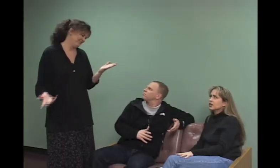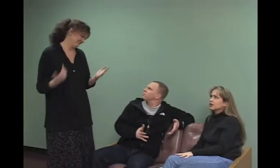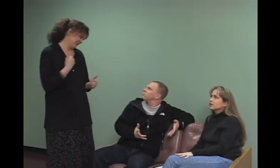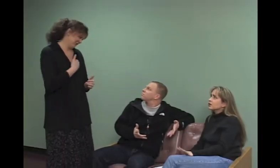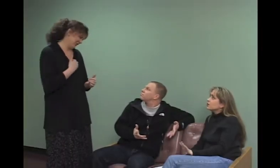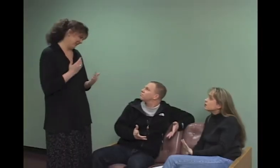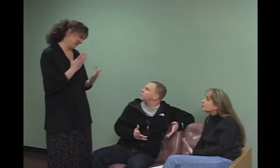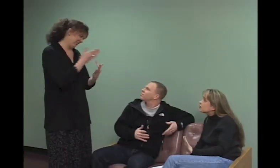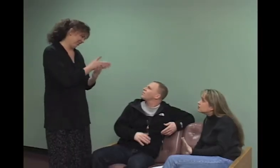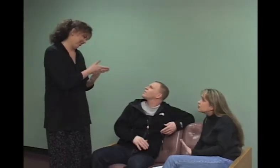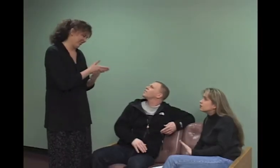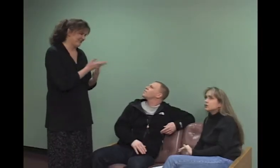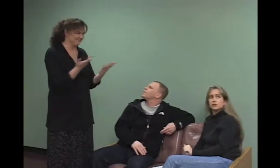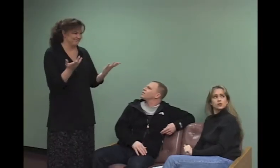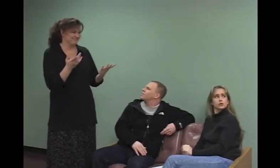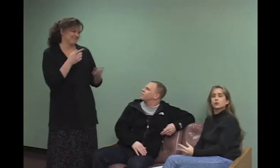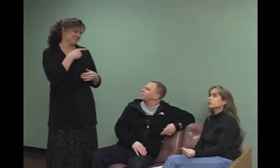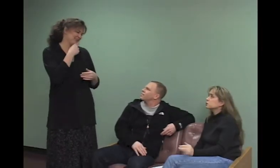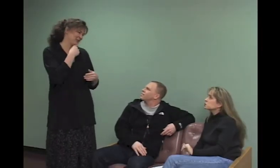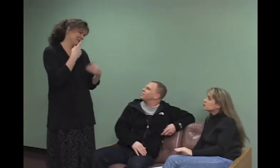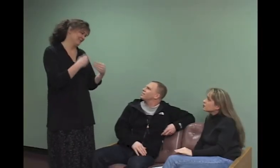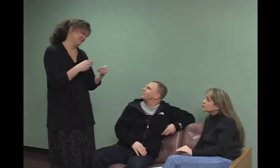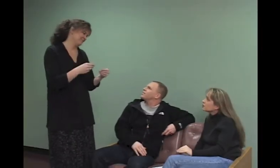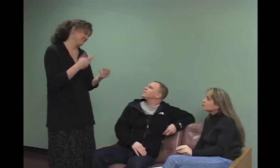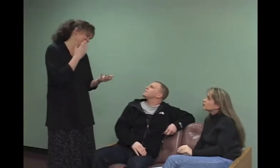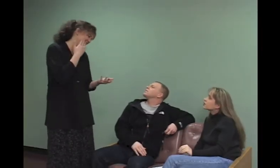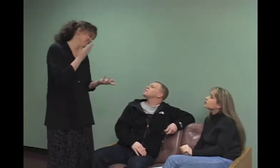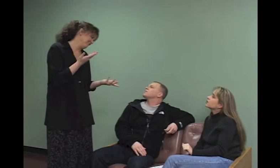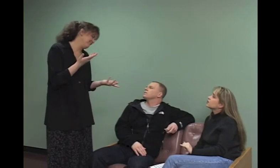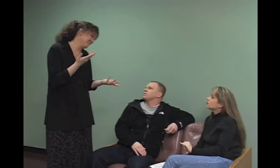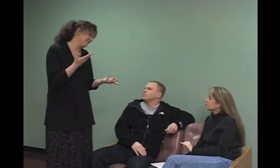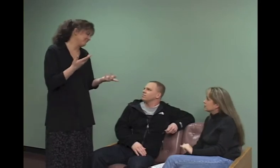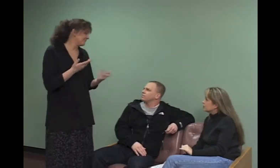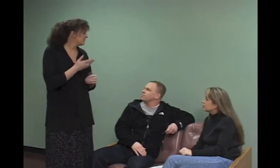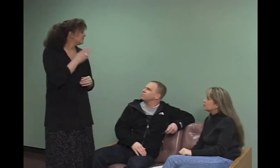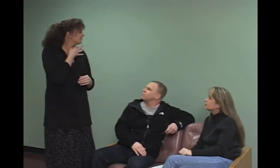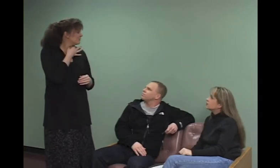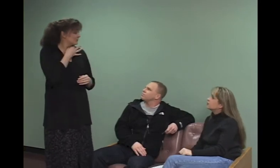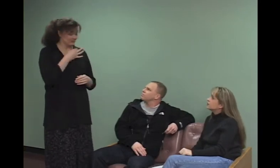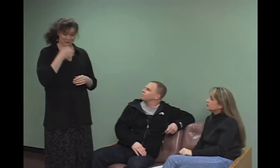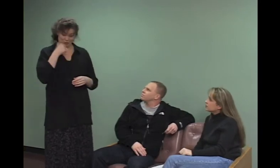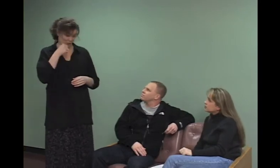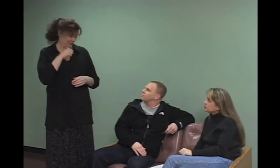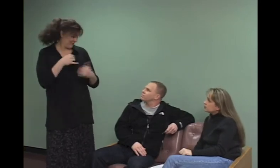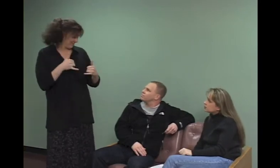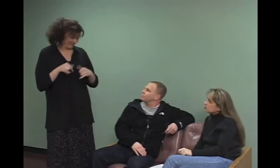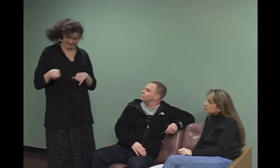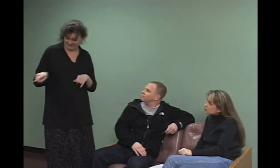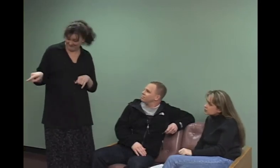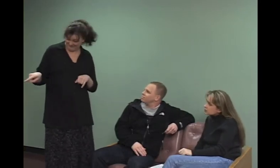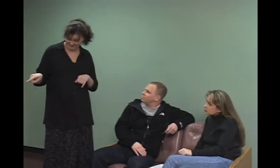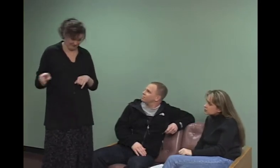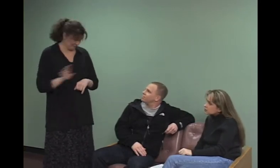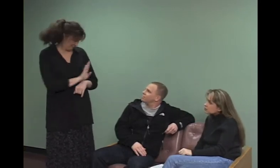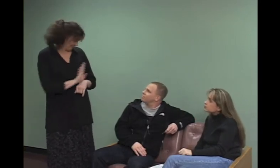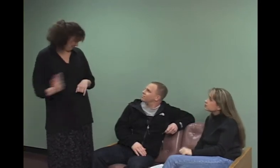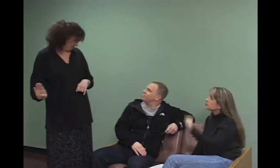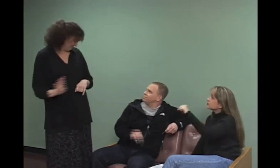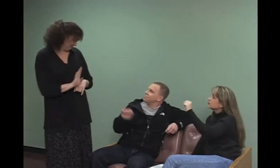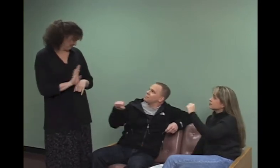I'm so sorry. You know how it is with those hearing peddlers. Is that your daughter? Is she hearing?